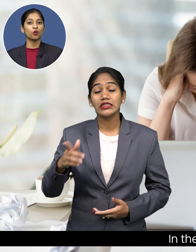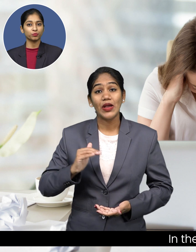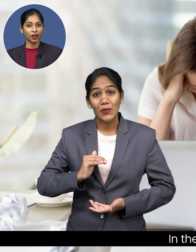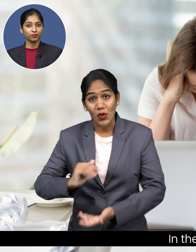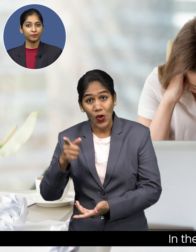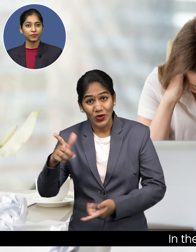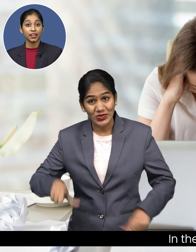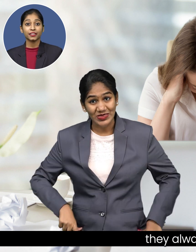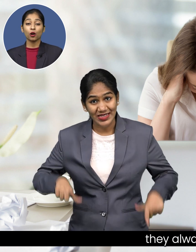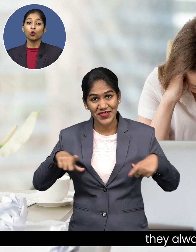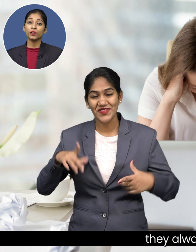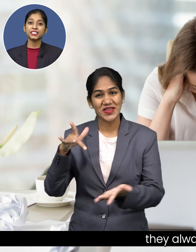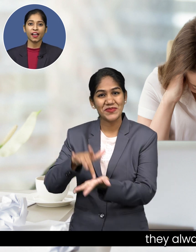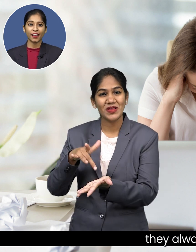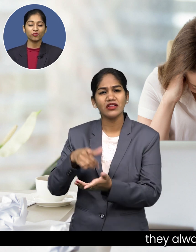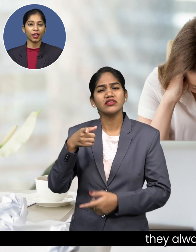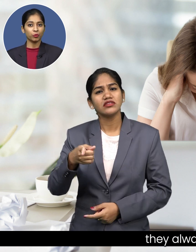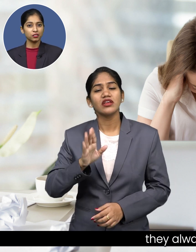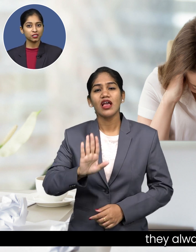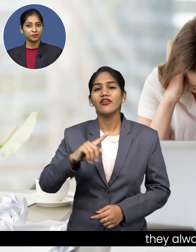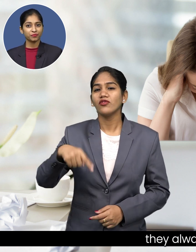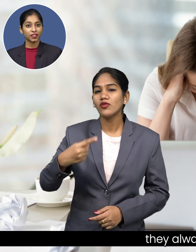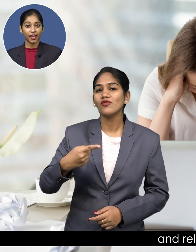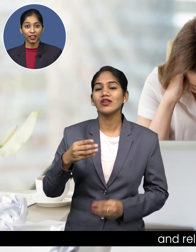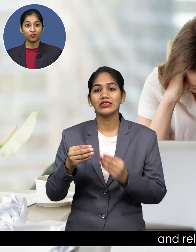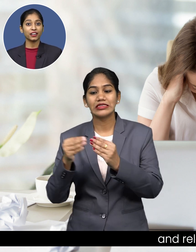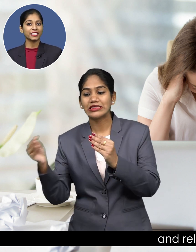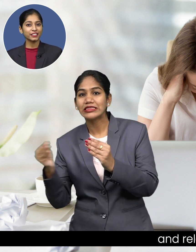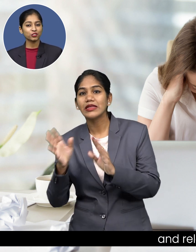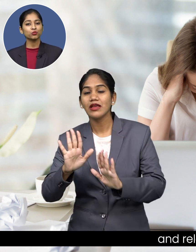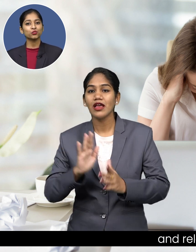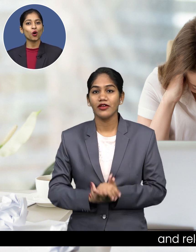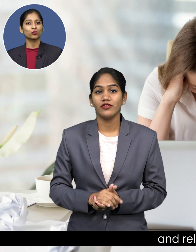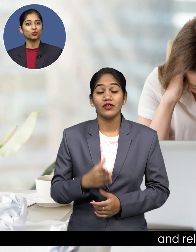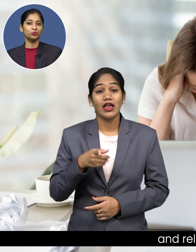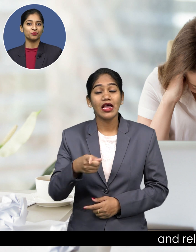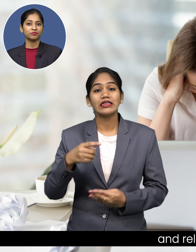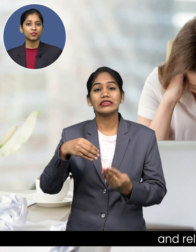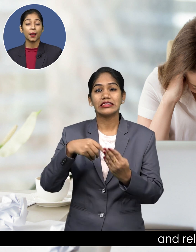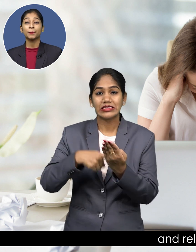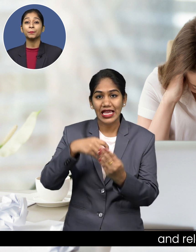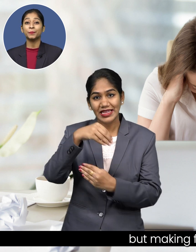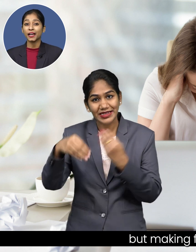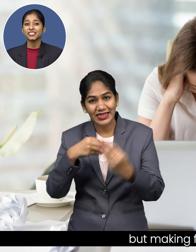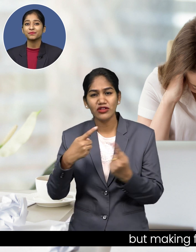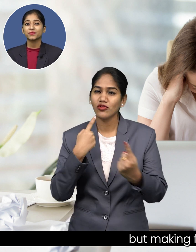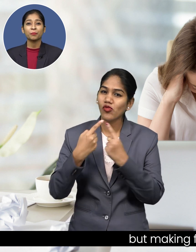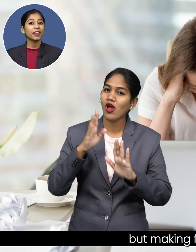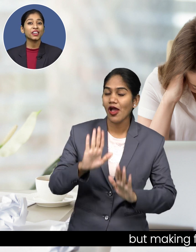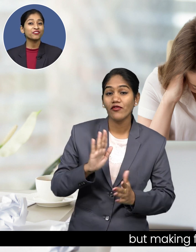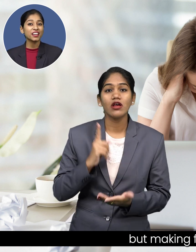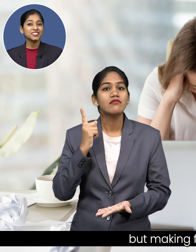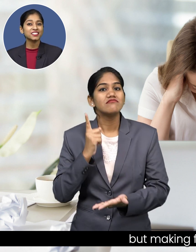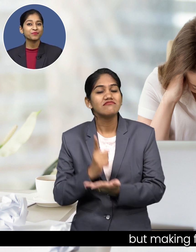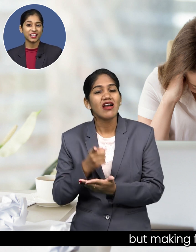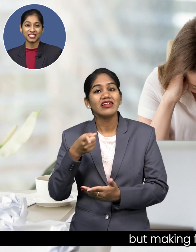In their hometown, they always had neighbors and relatives to talk to. But